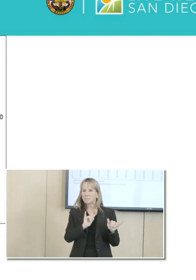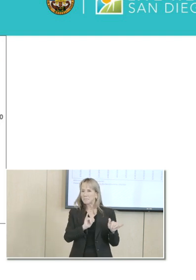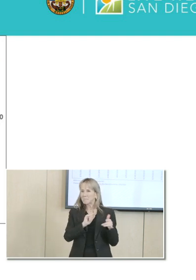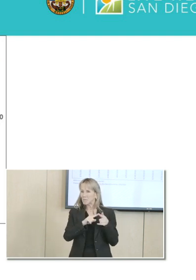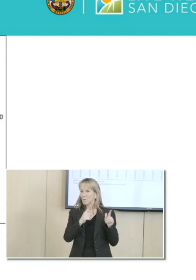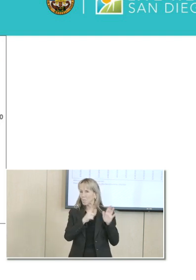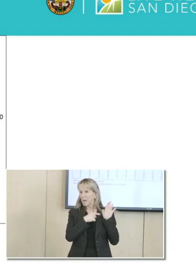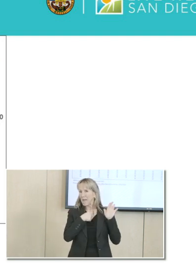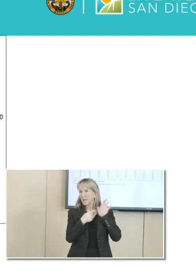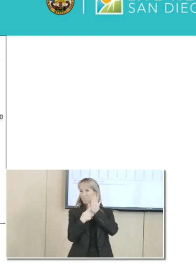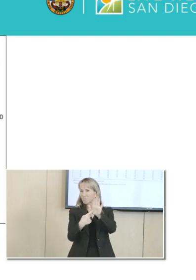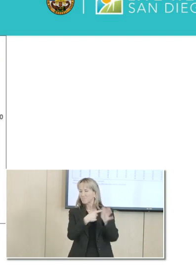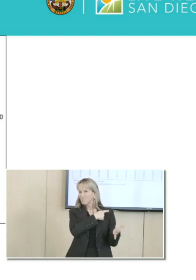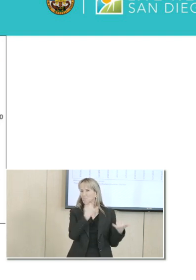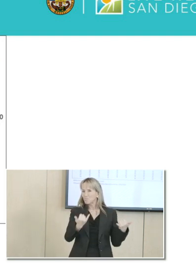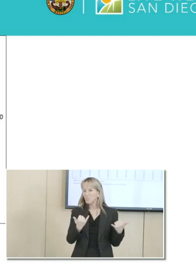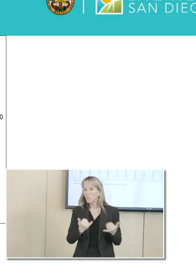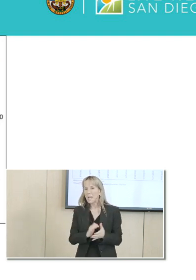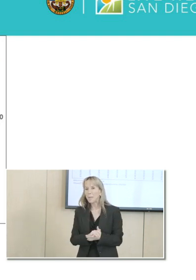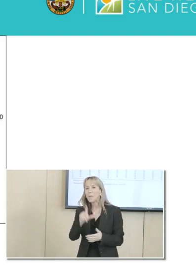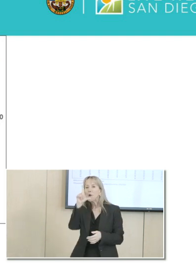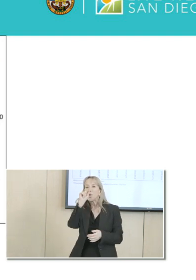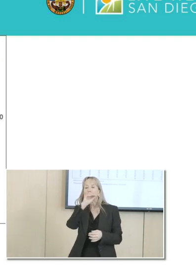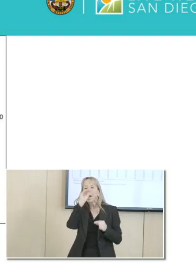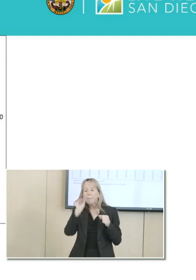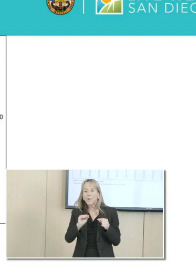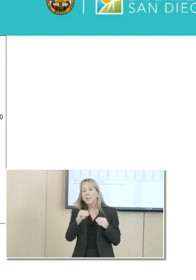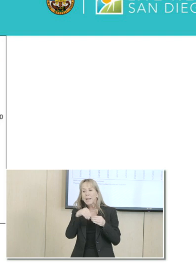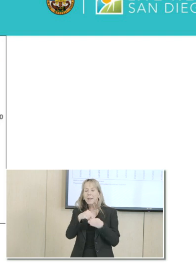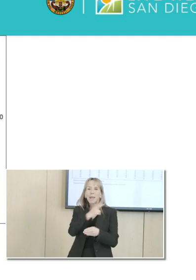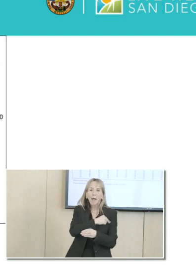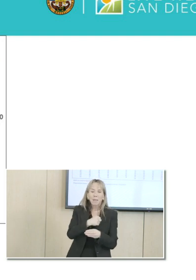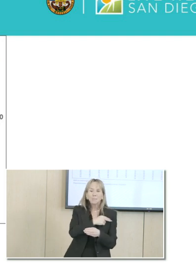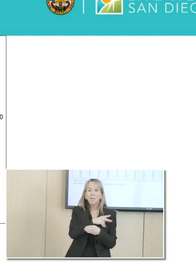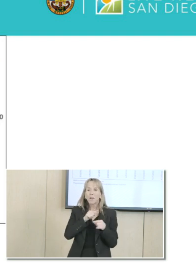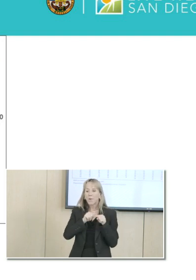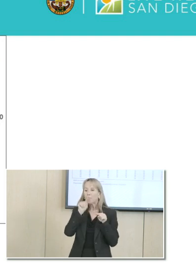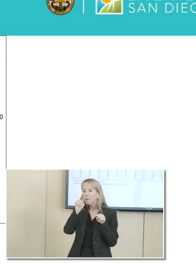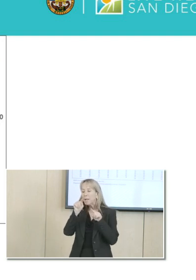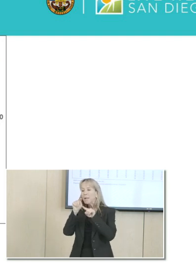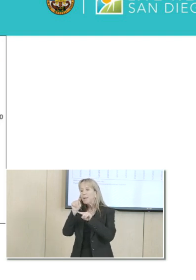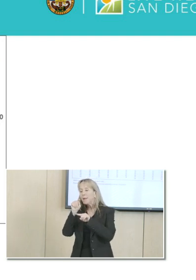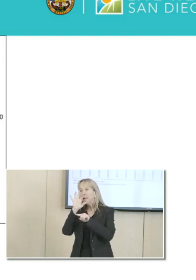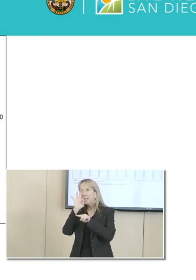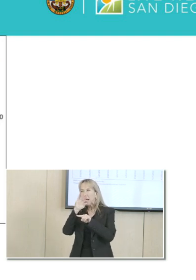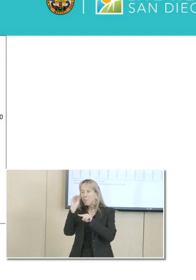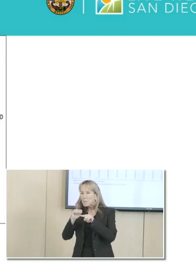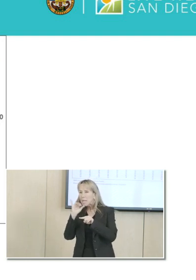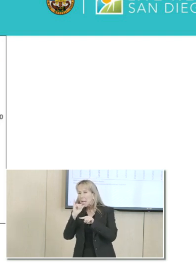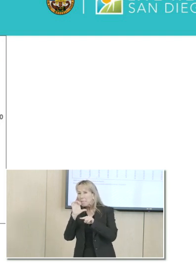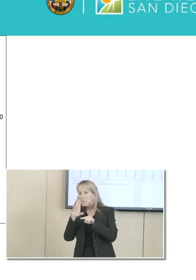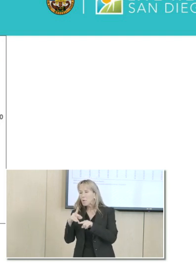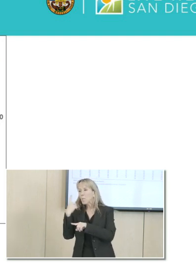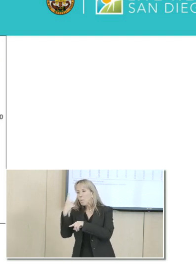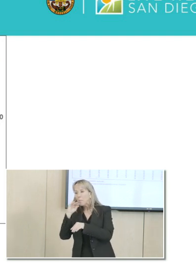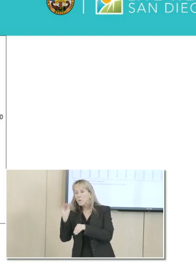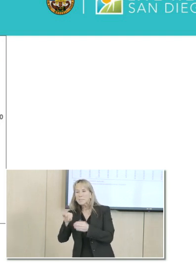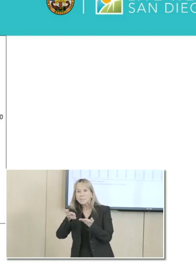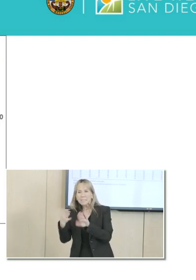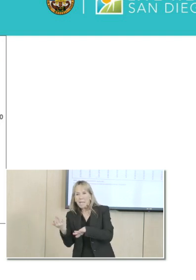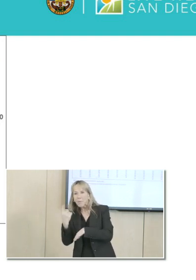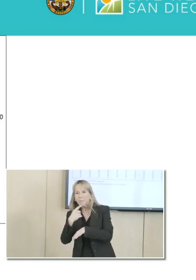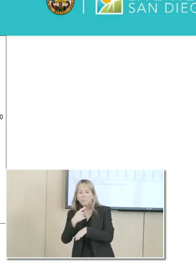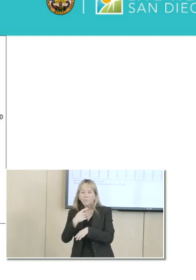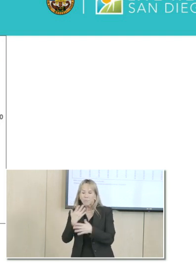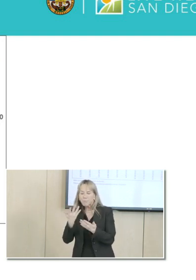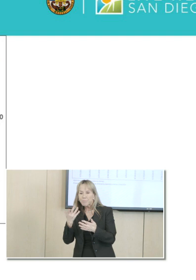my presentation, the 20% hospitalization, the 9% ICU, and the 1% death rate, and